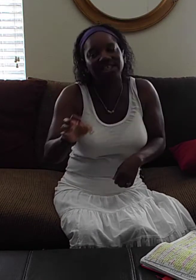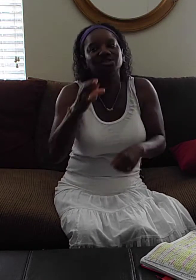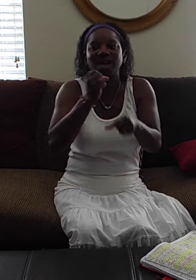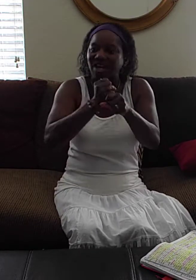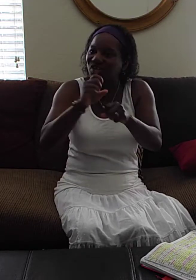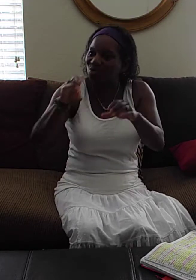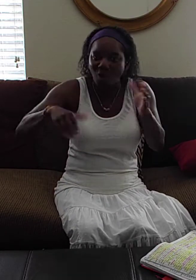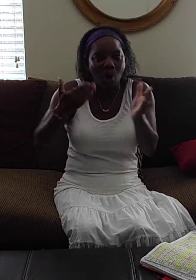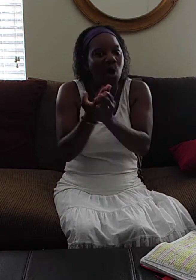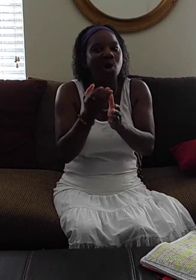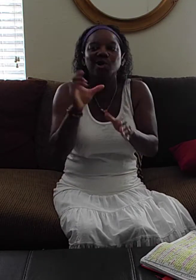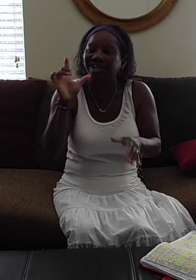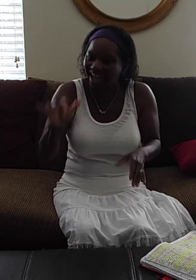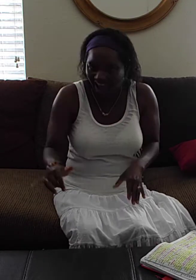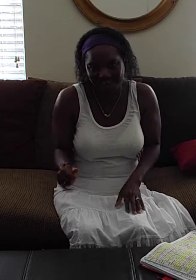You got to do all of that. So